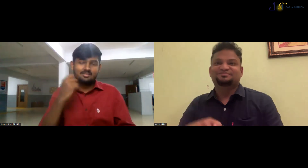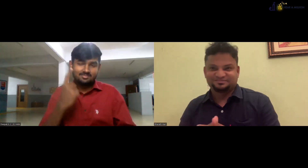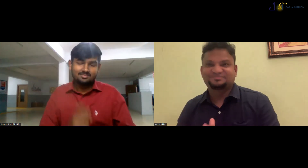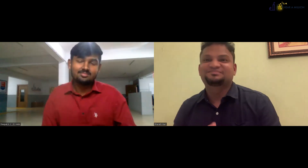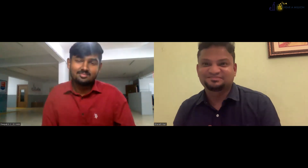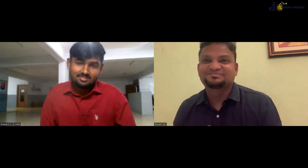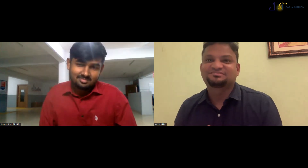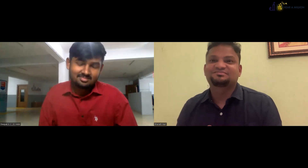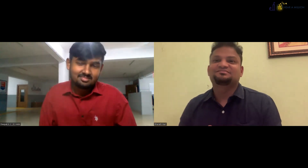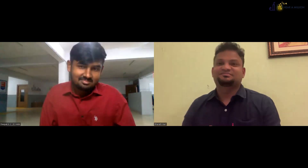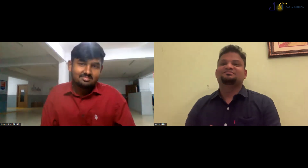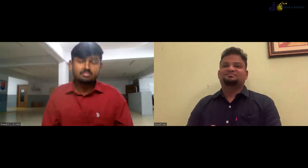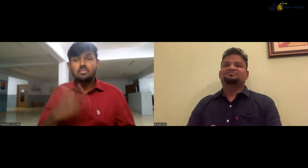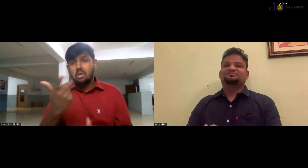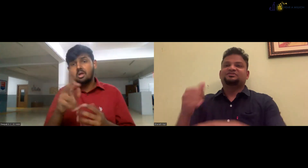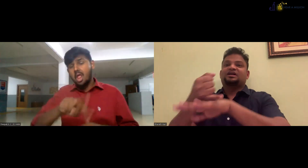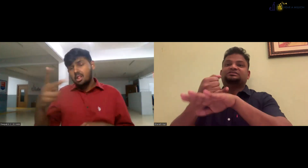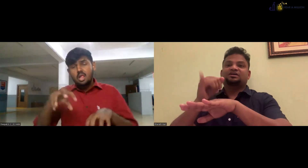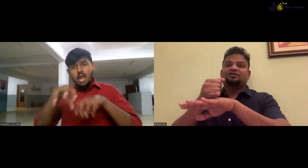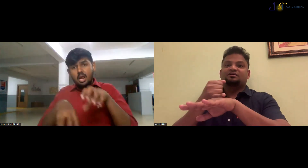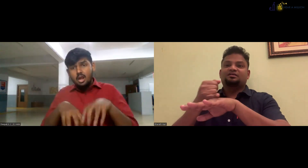the shark mother, but yeah, I saw the baby shark.